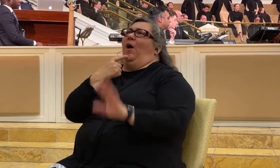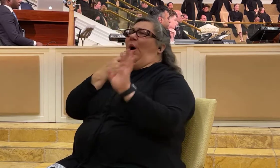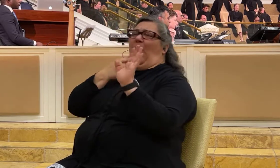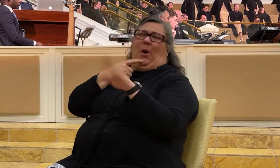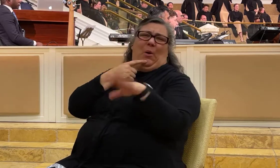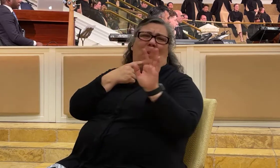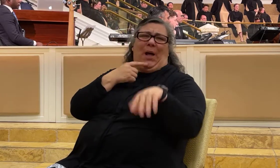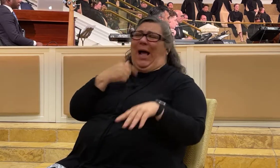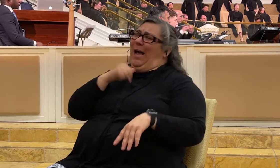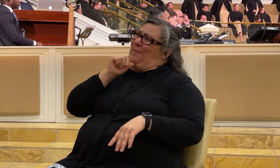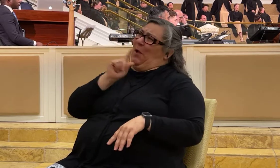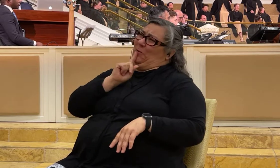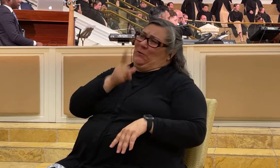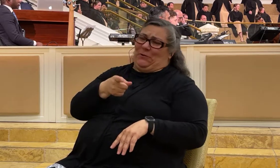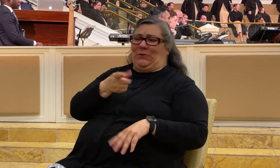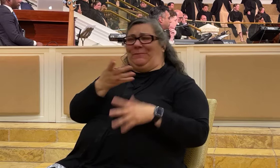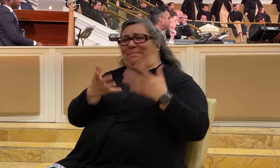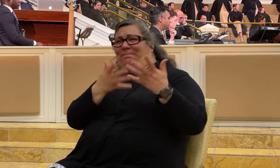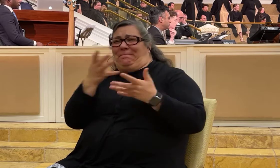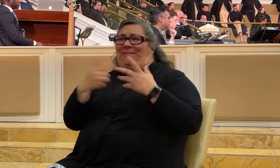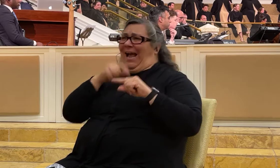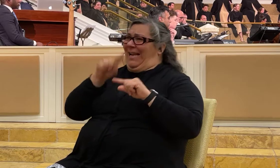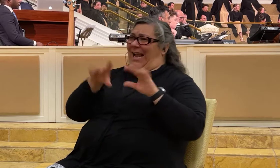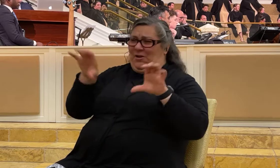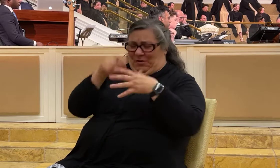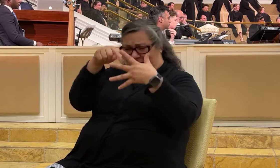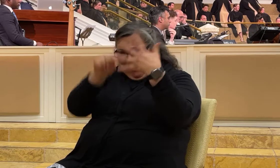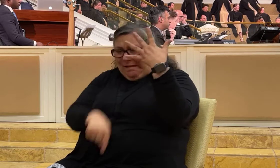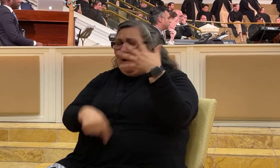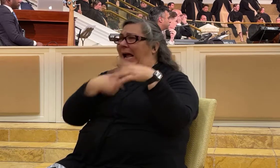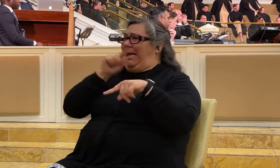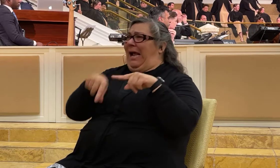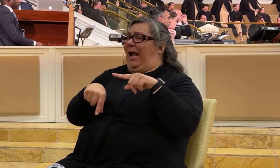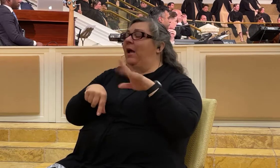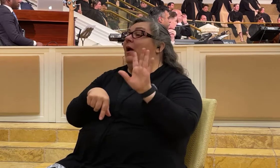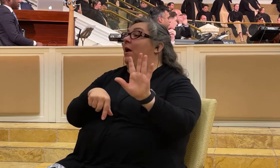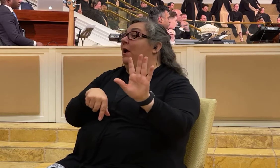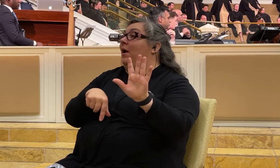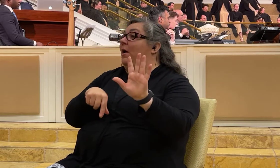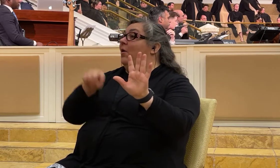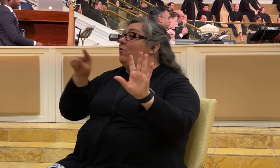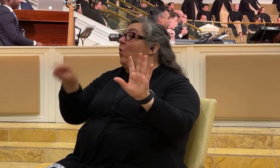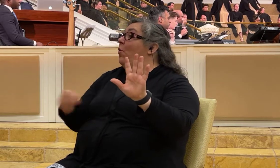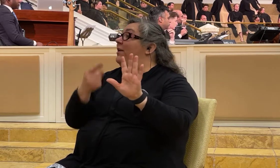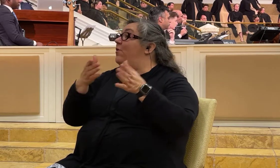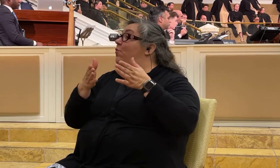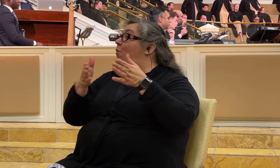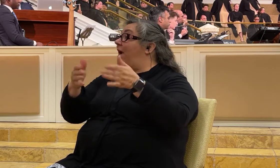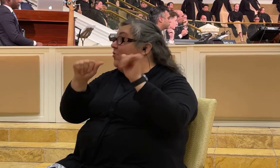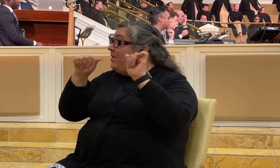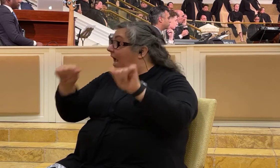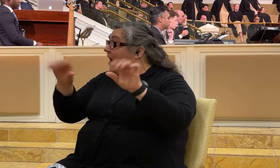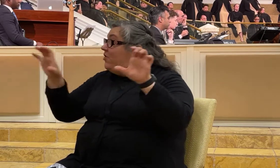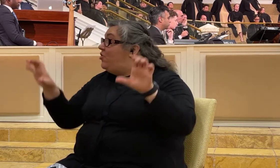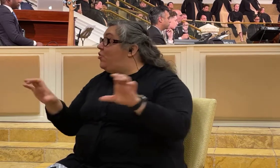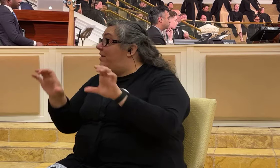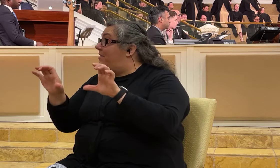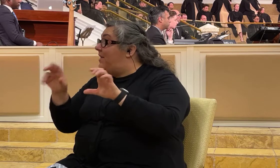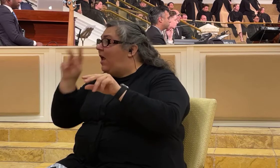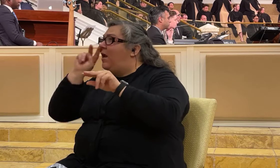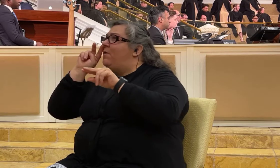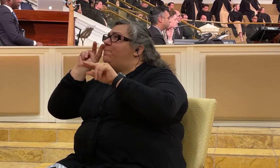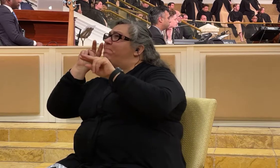sure. I can't do all that. Well, the only way you can do all that is that only seeing the